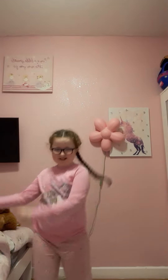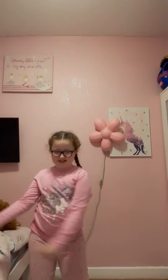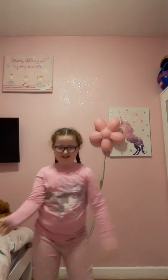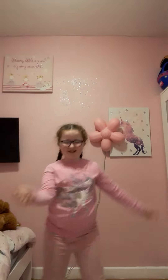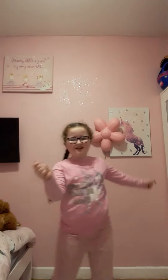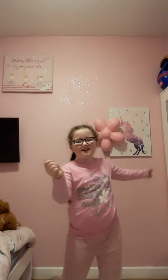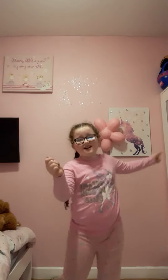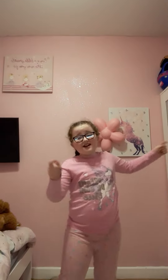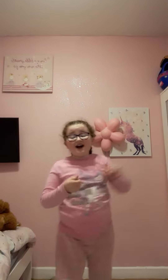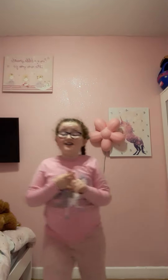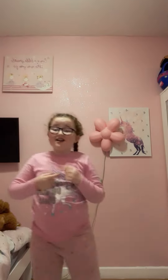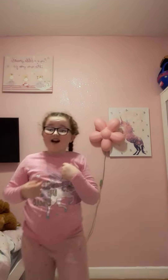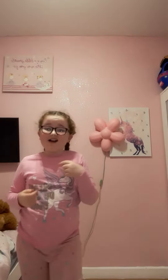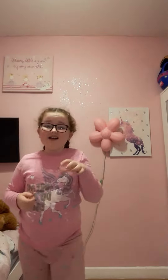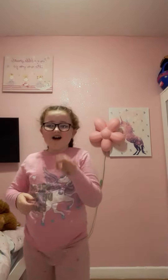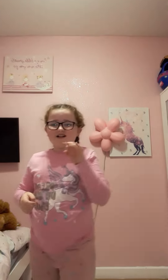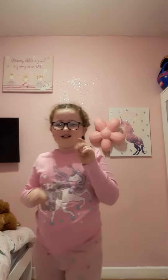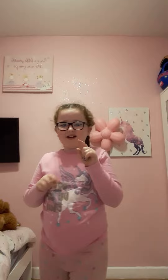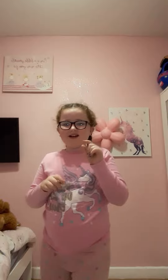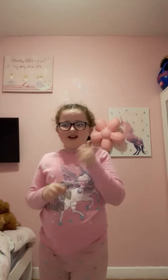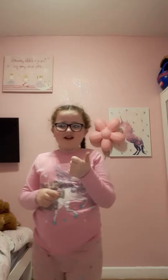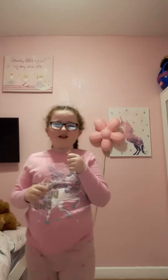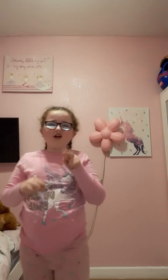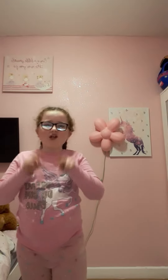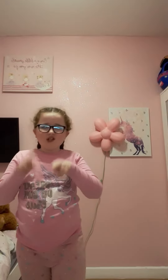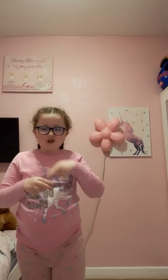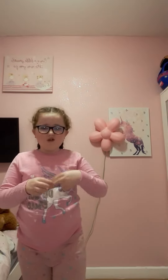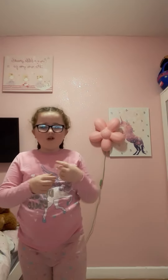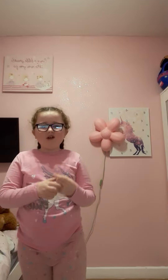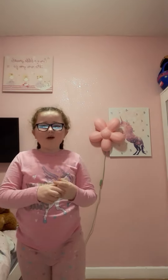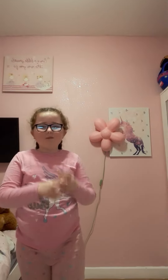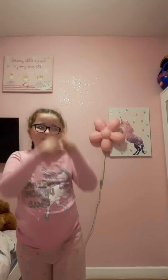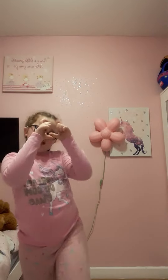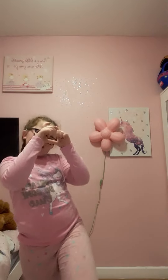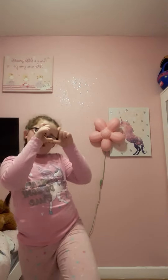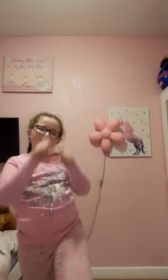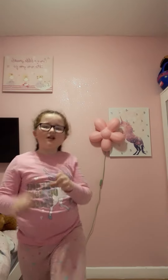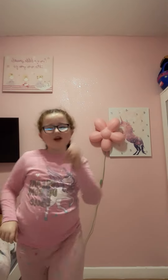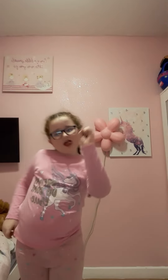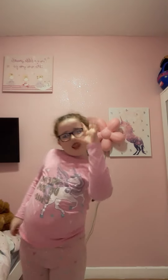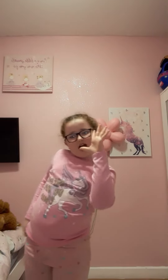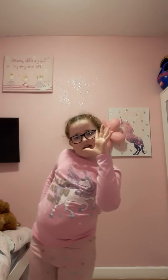and i got a new picture light